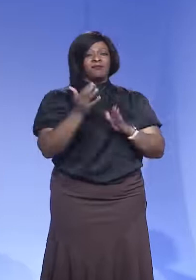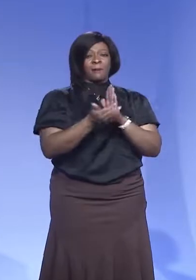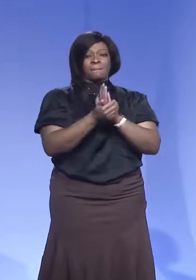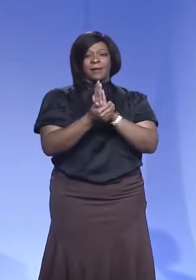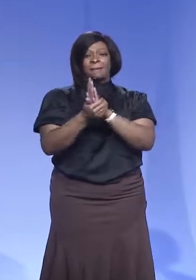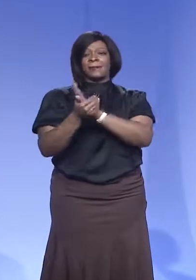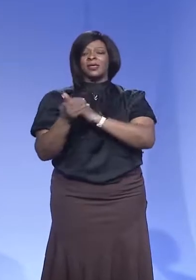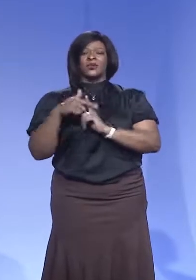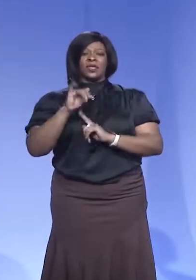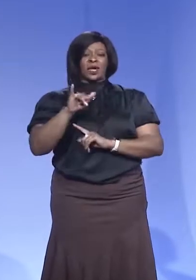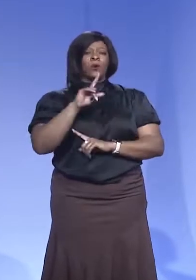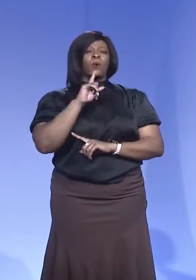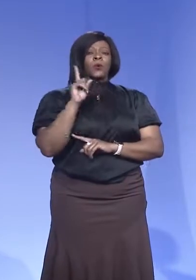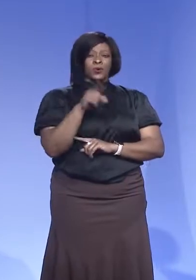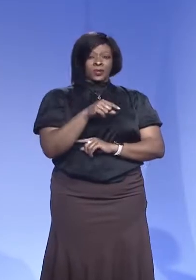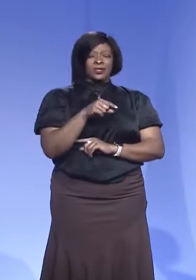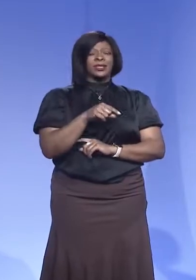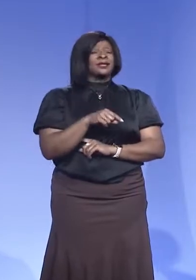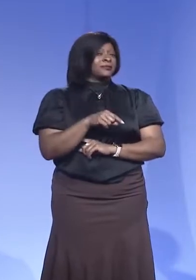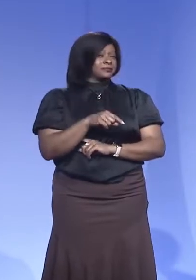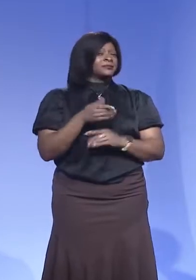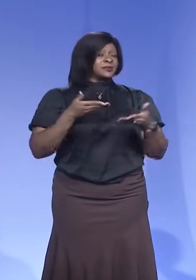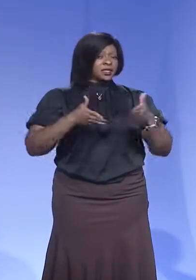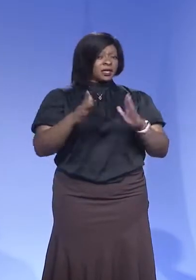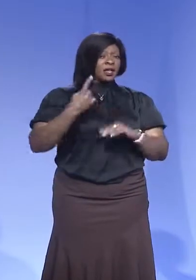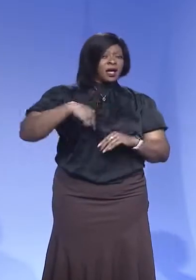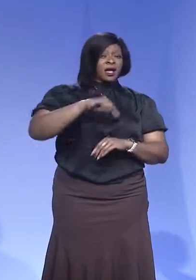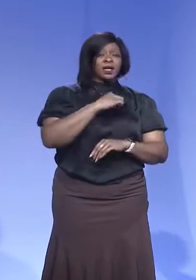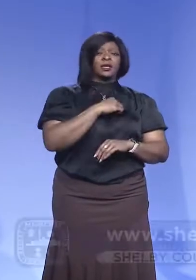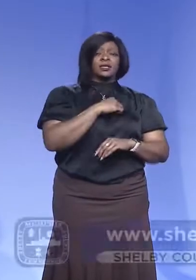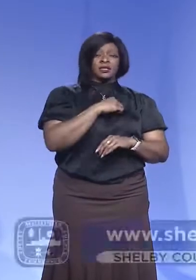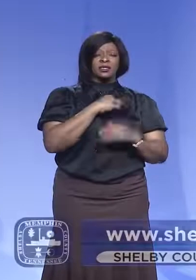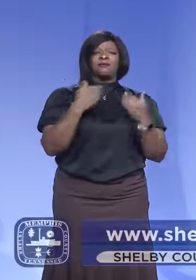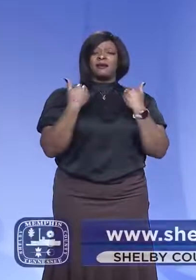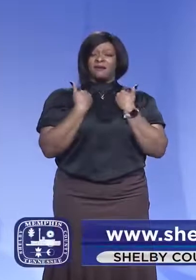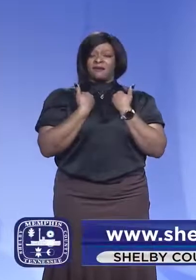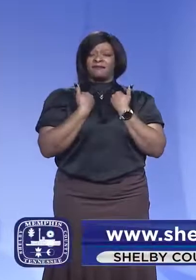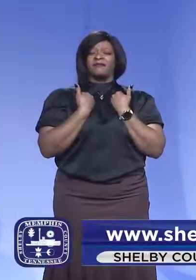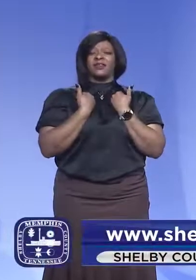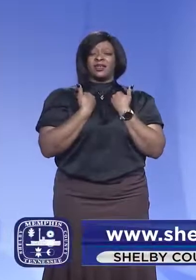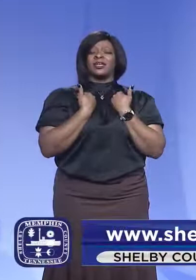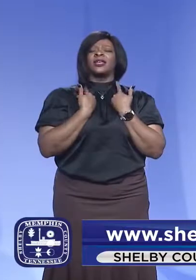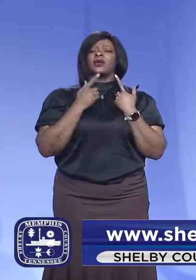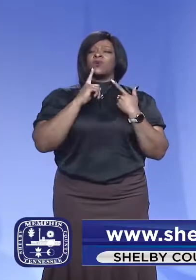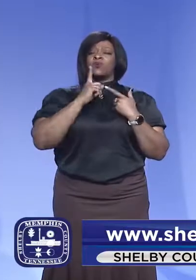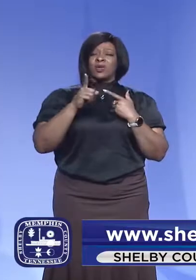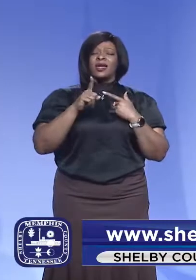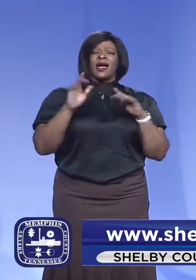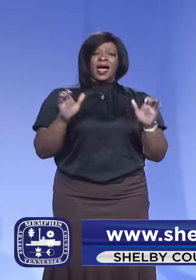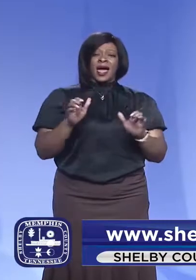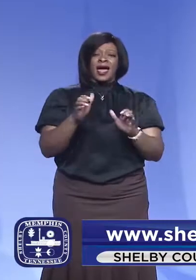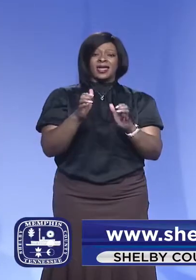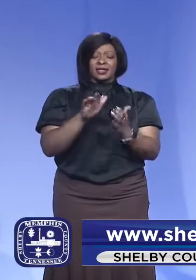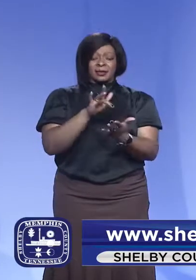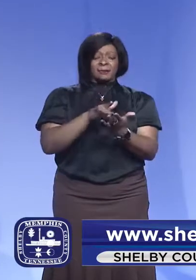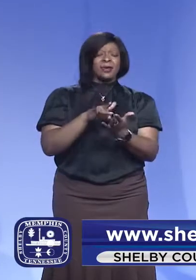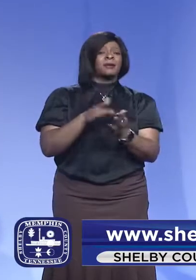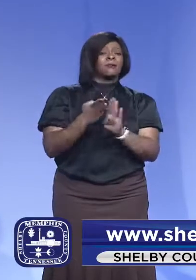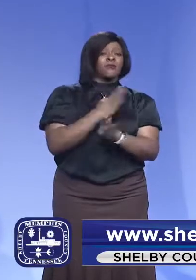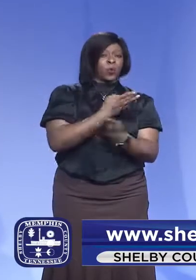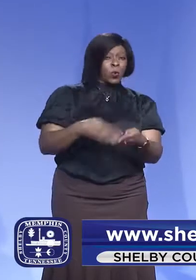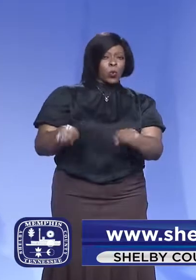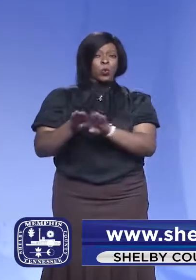to that particular ordinance. It does allow us to have an interim action prior to closure, but if there are